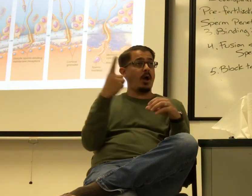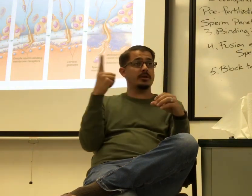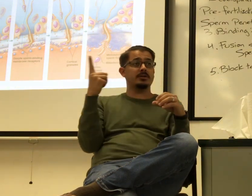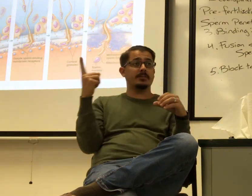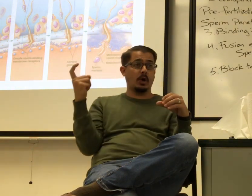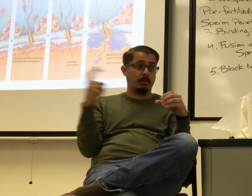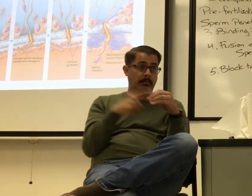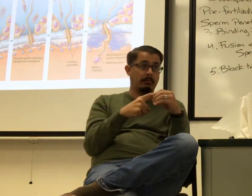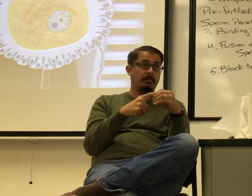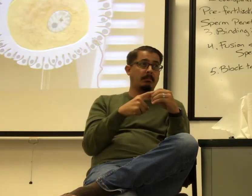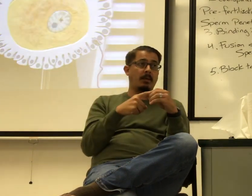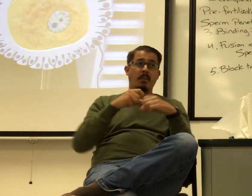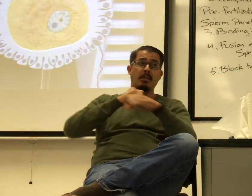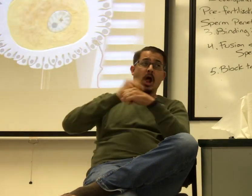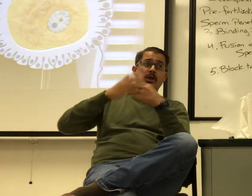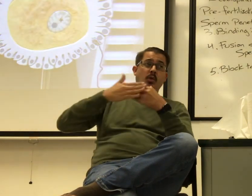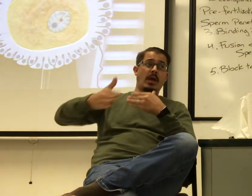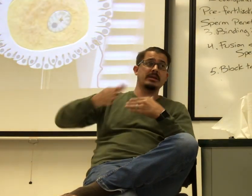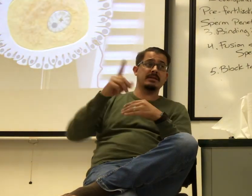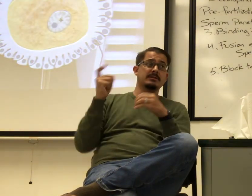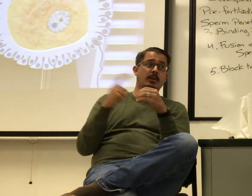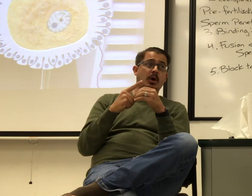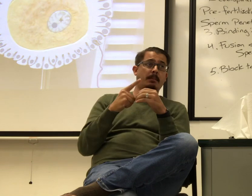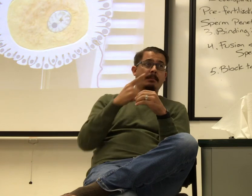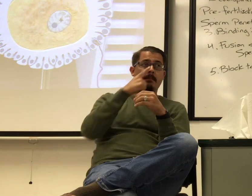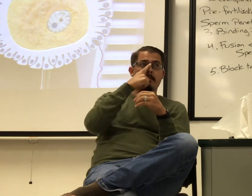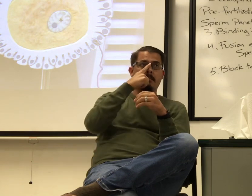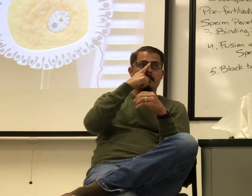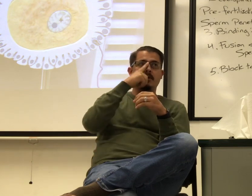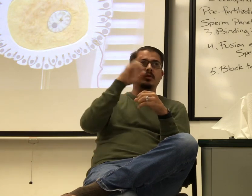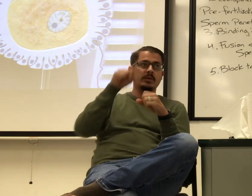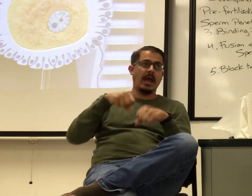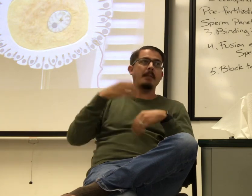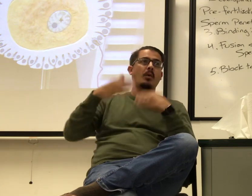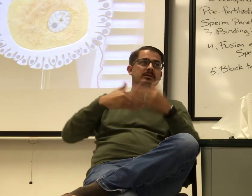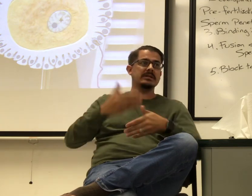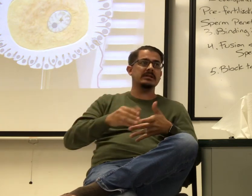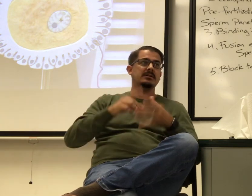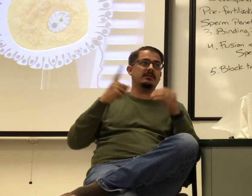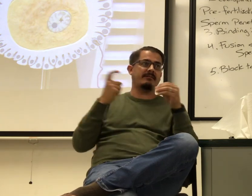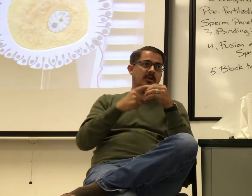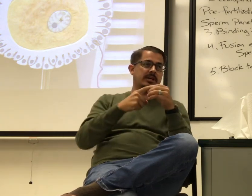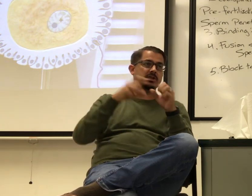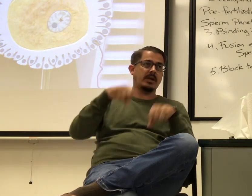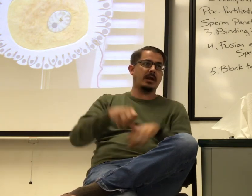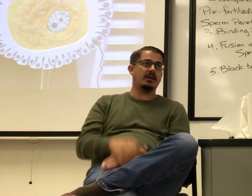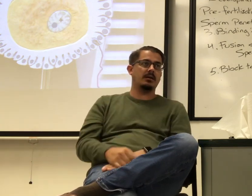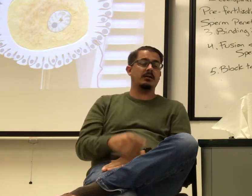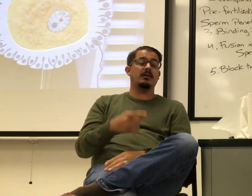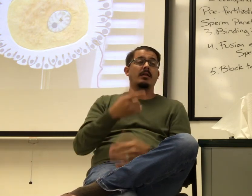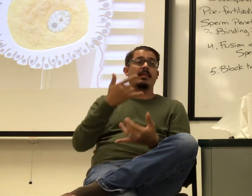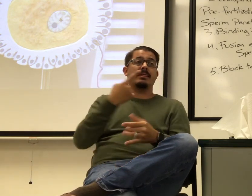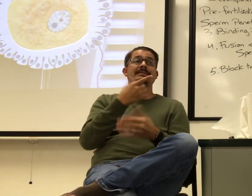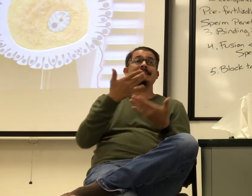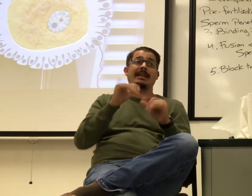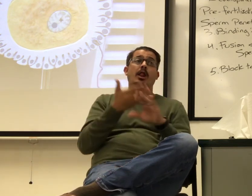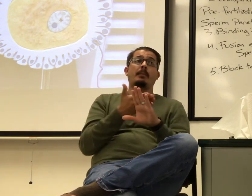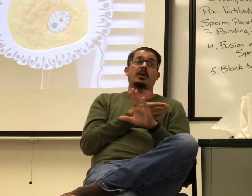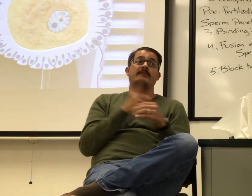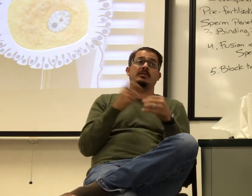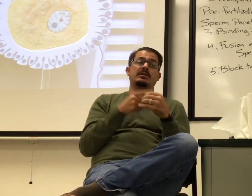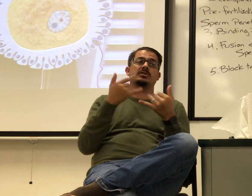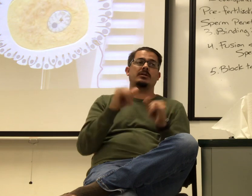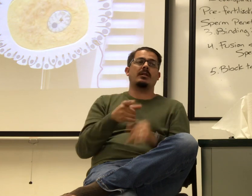in, keep the rest out, you can proceed. So it's all pre-fertilization. Now, here's a